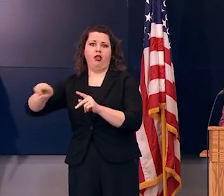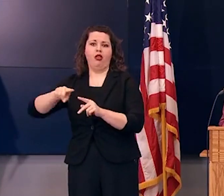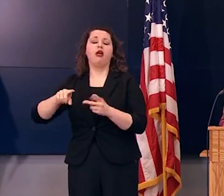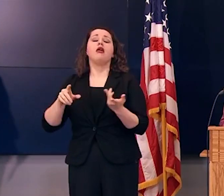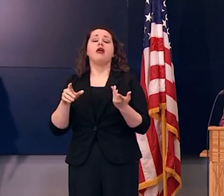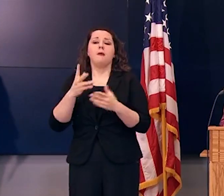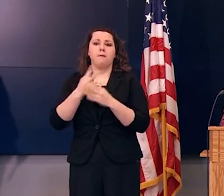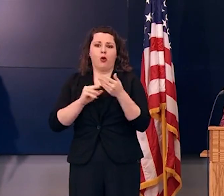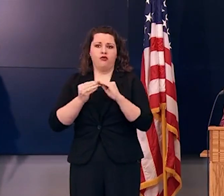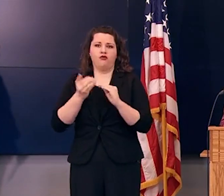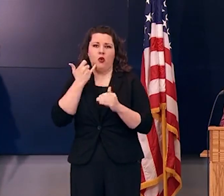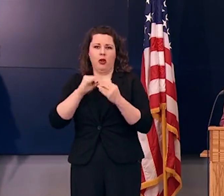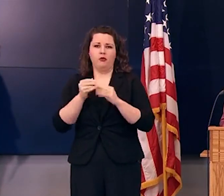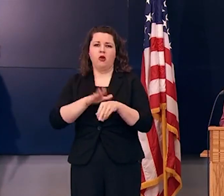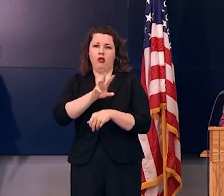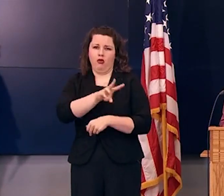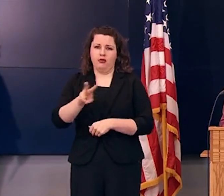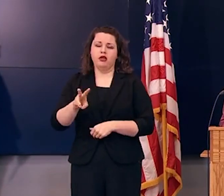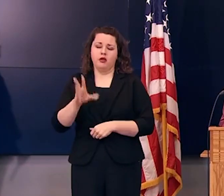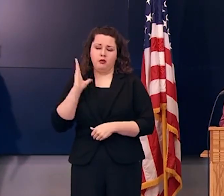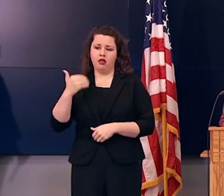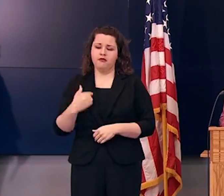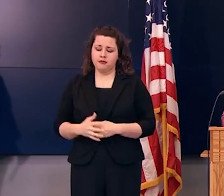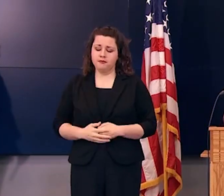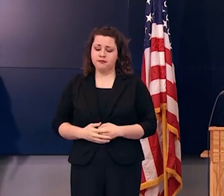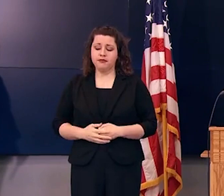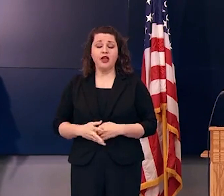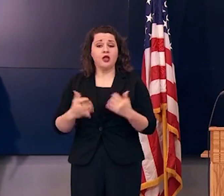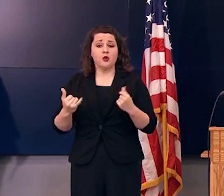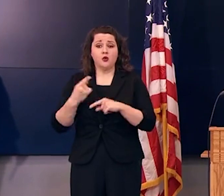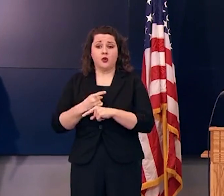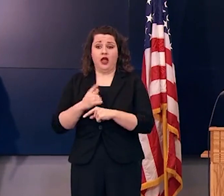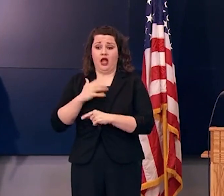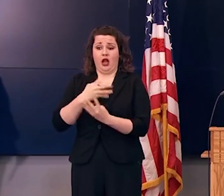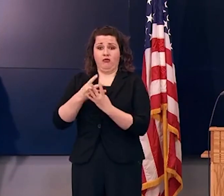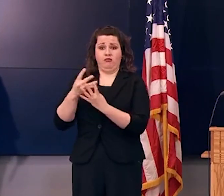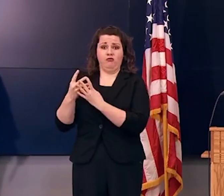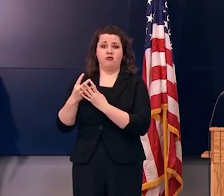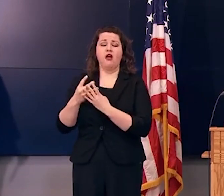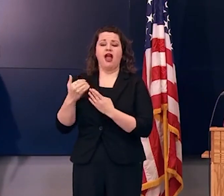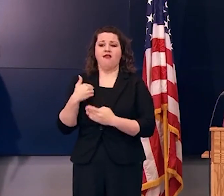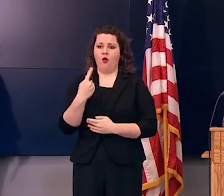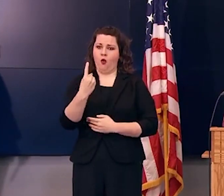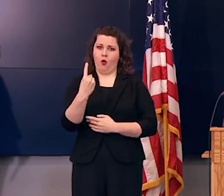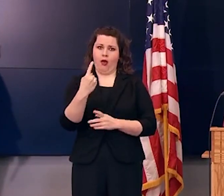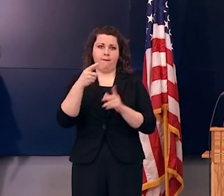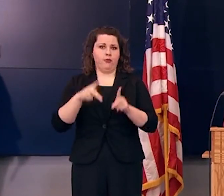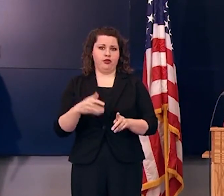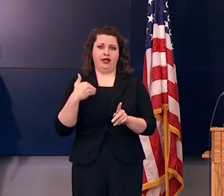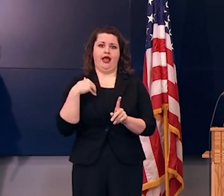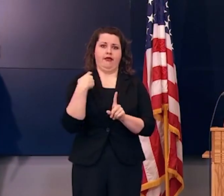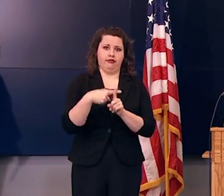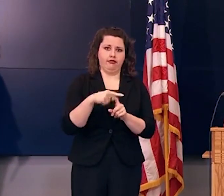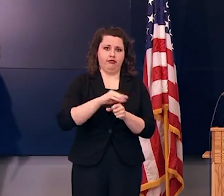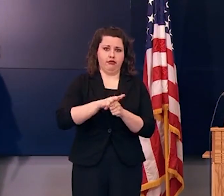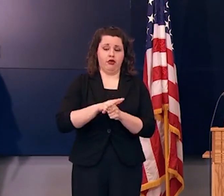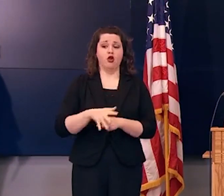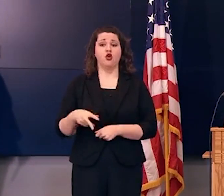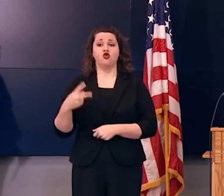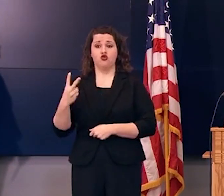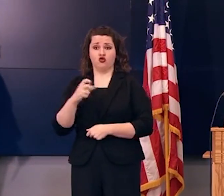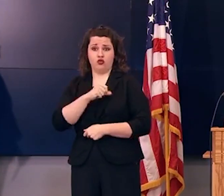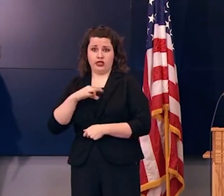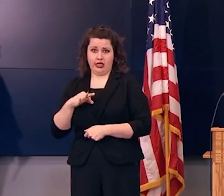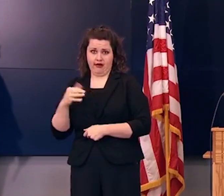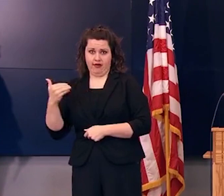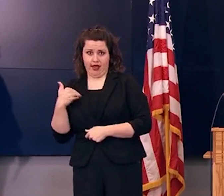numbers will be on our website. As of today, in our institutions, we have 1 positive inmate, 2 positive staff.